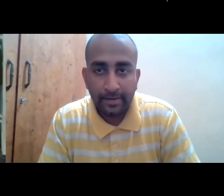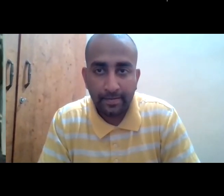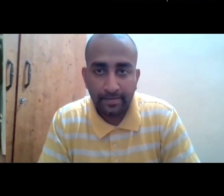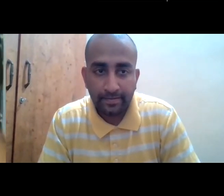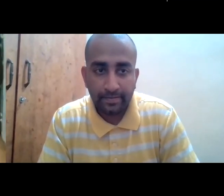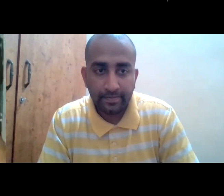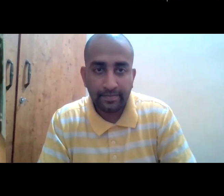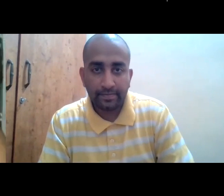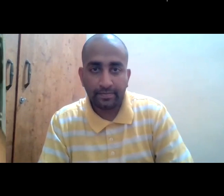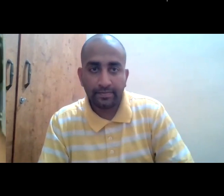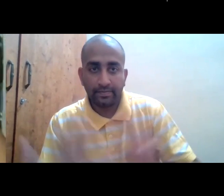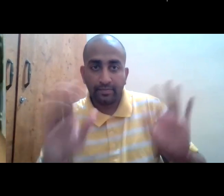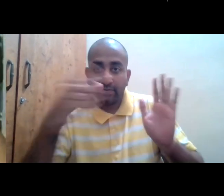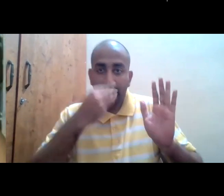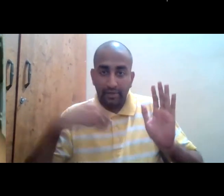her.